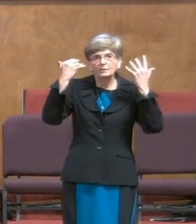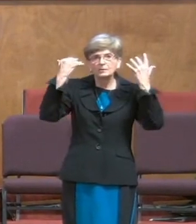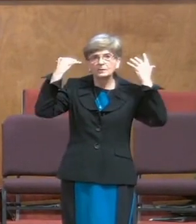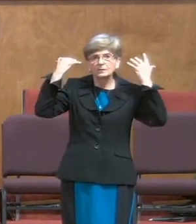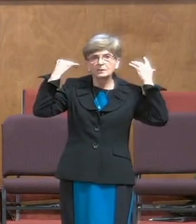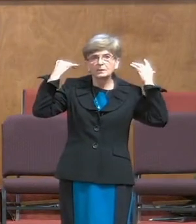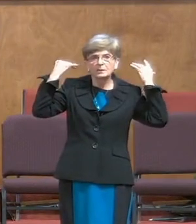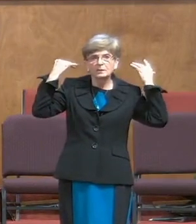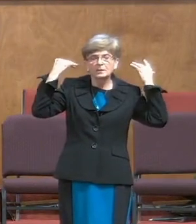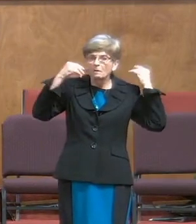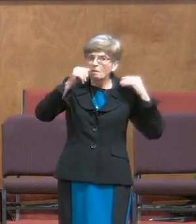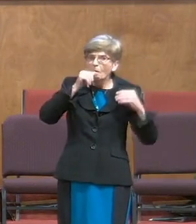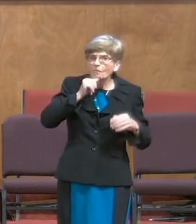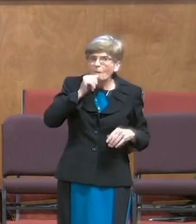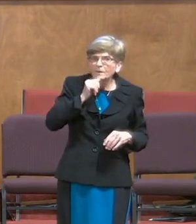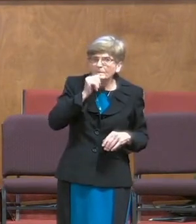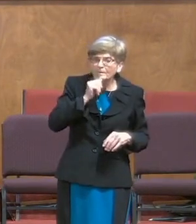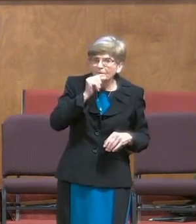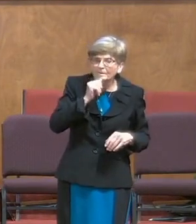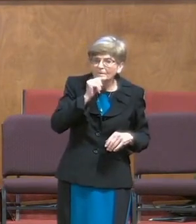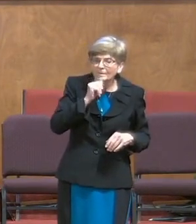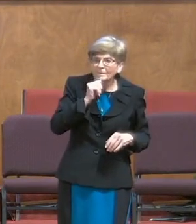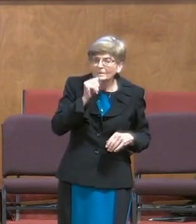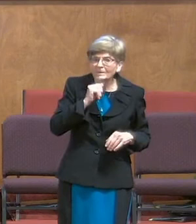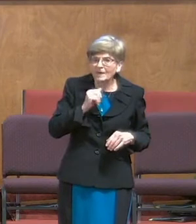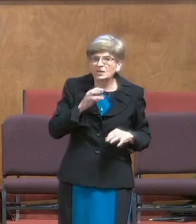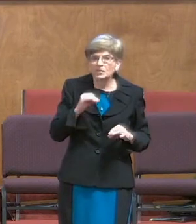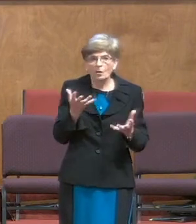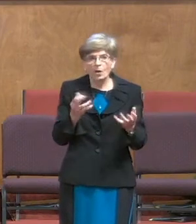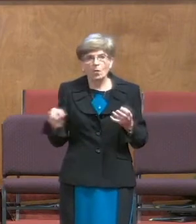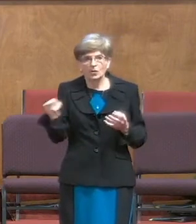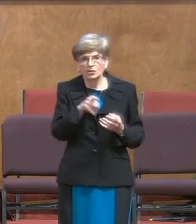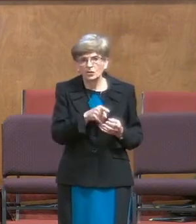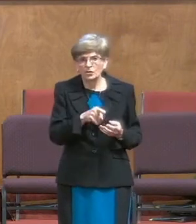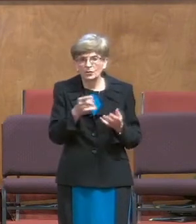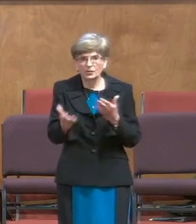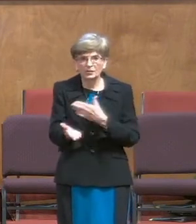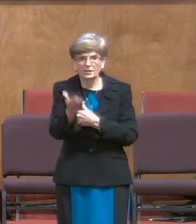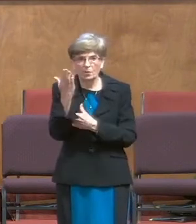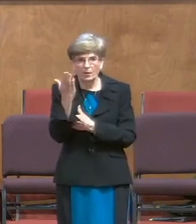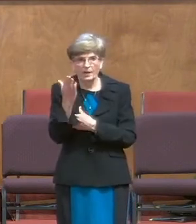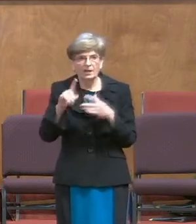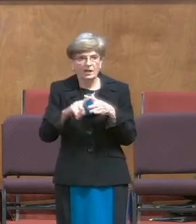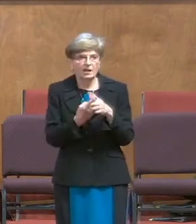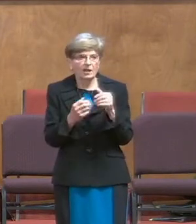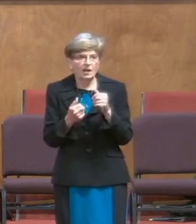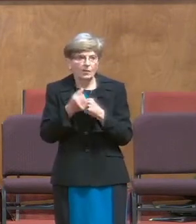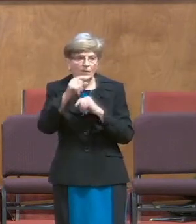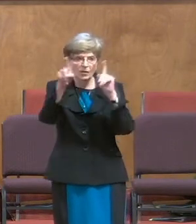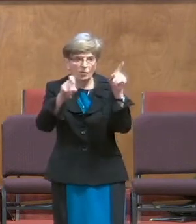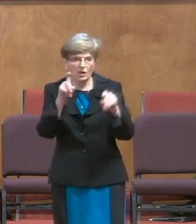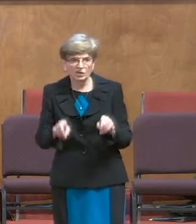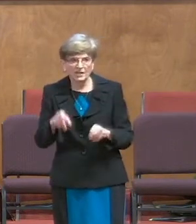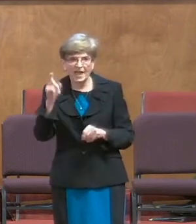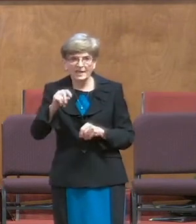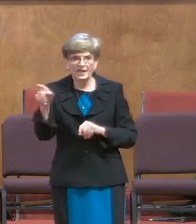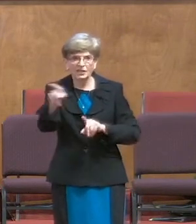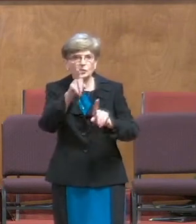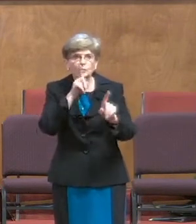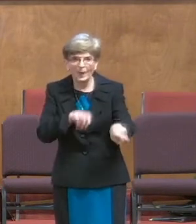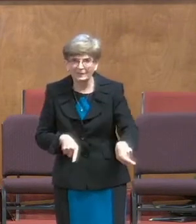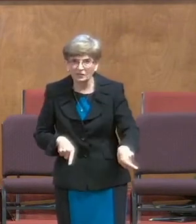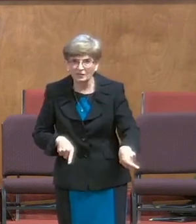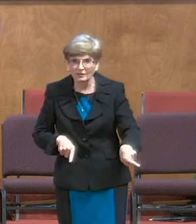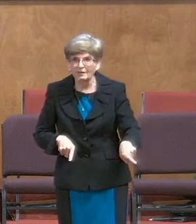your faith. And so here's what I need everybody to do this morning, because we're going to open up with a few questions and I'm going to need some audience